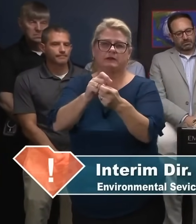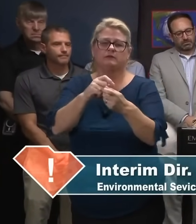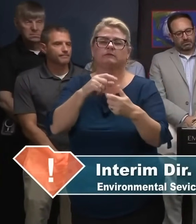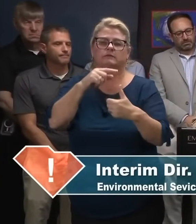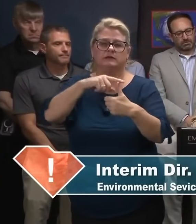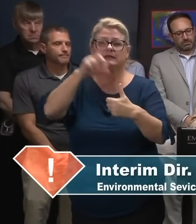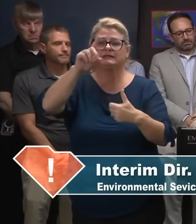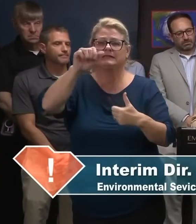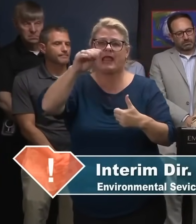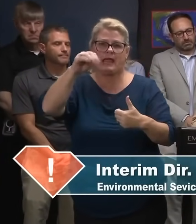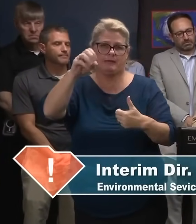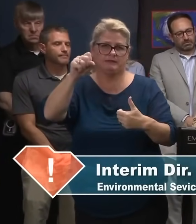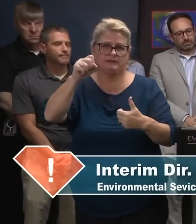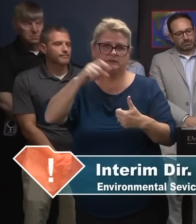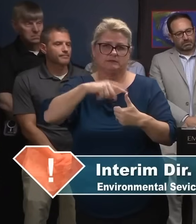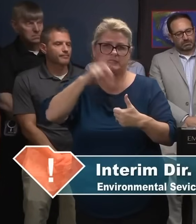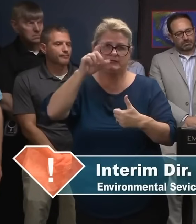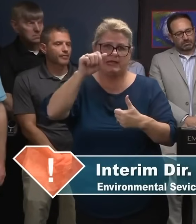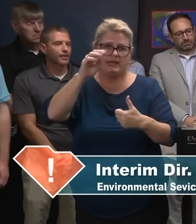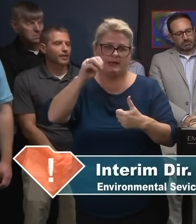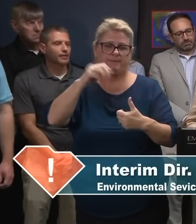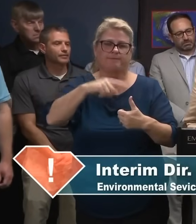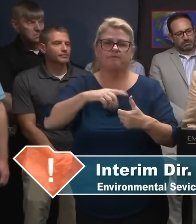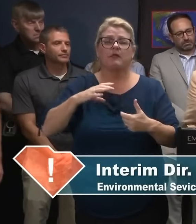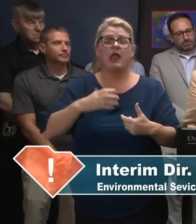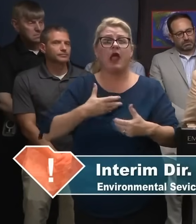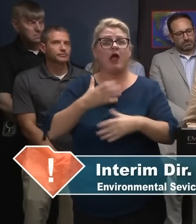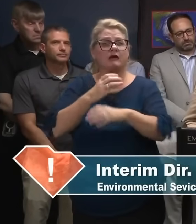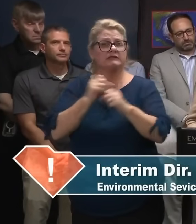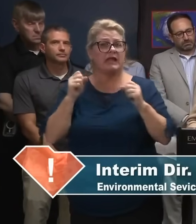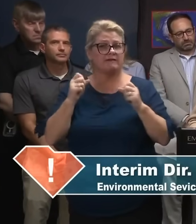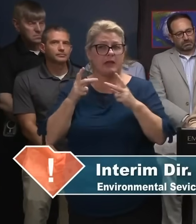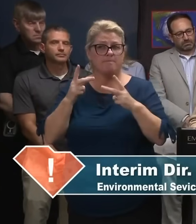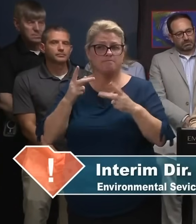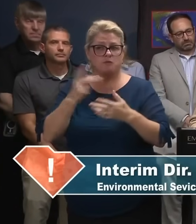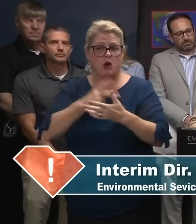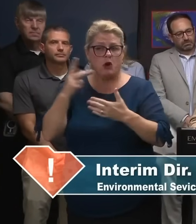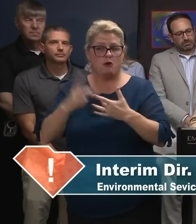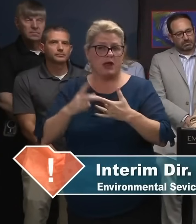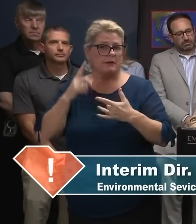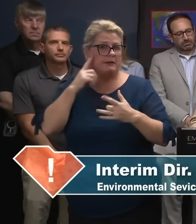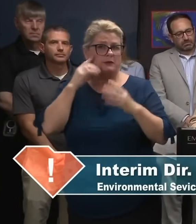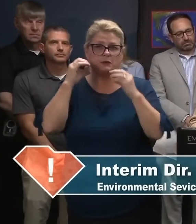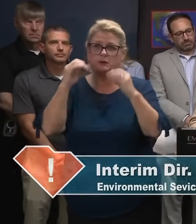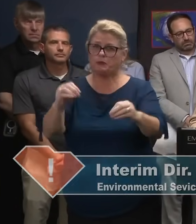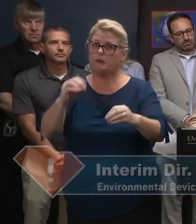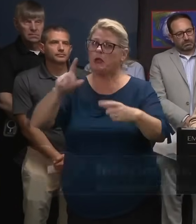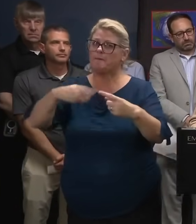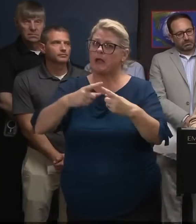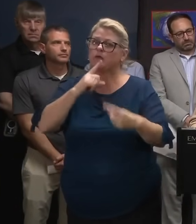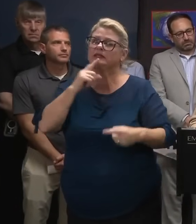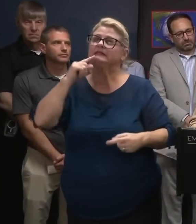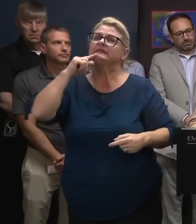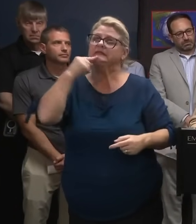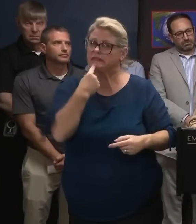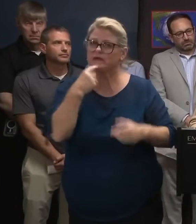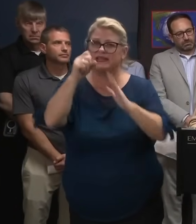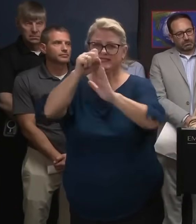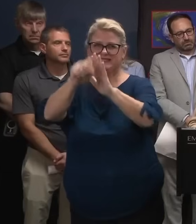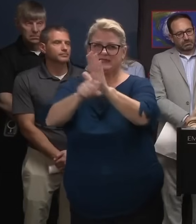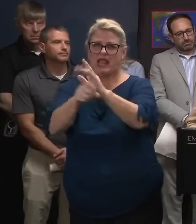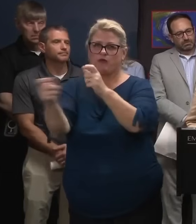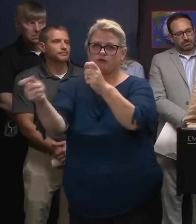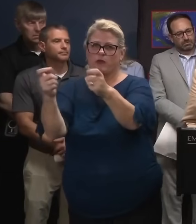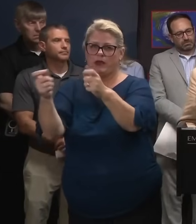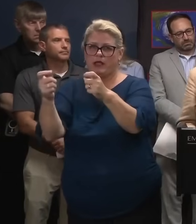beginning with dams. Our dam safety program is not aware of any significant issues with our state regulated dams because of